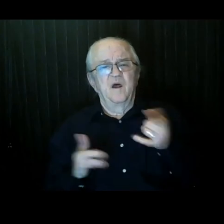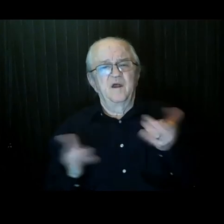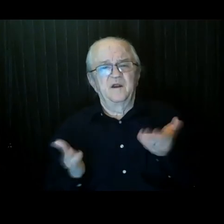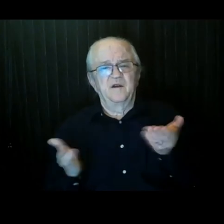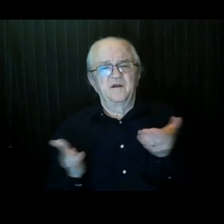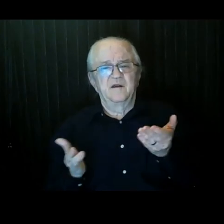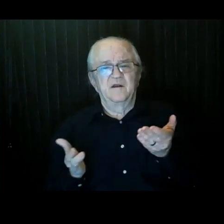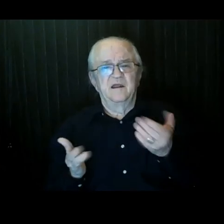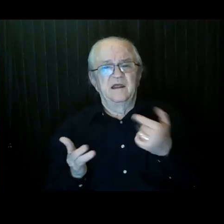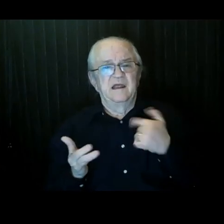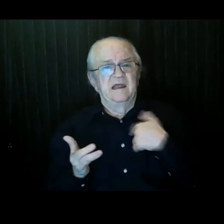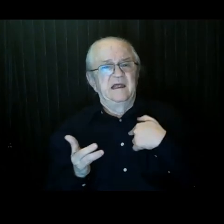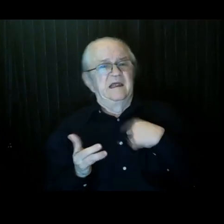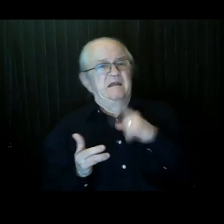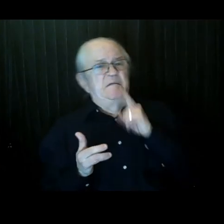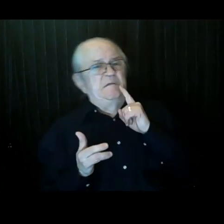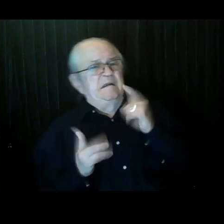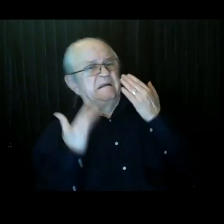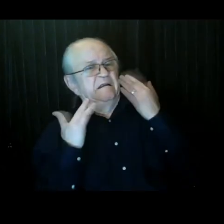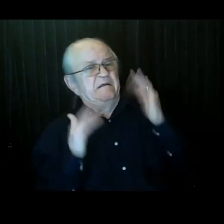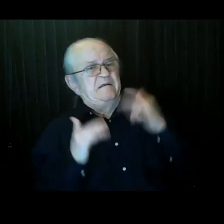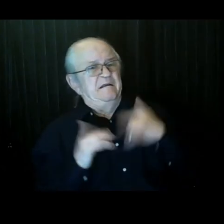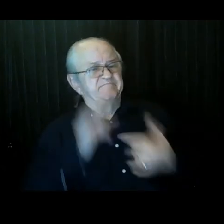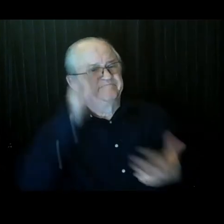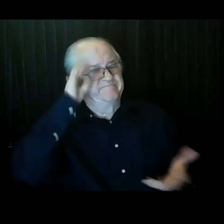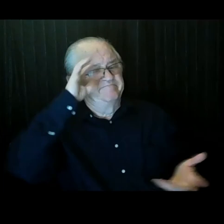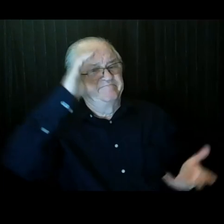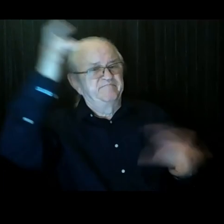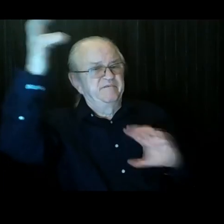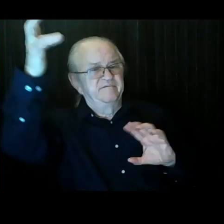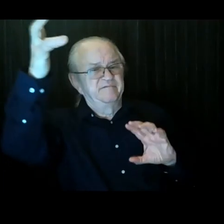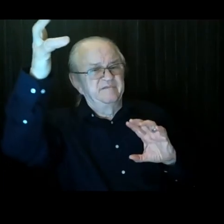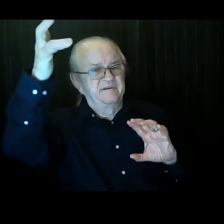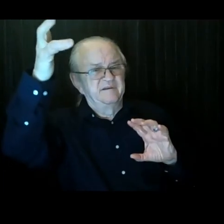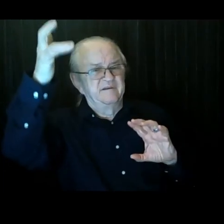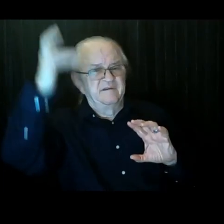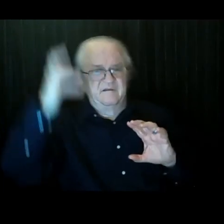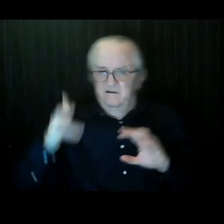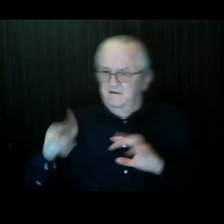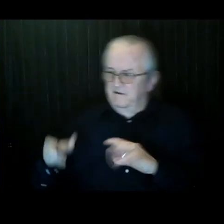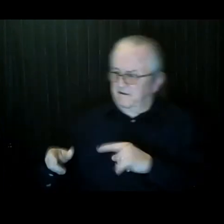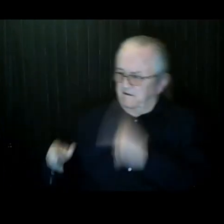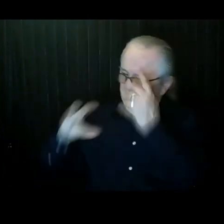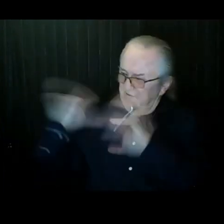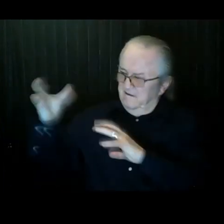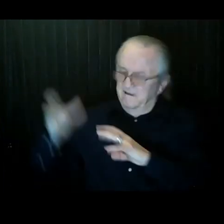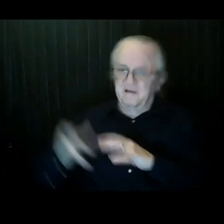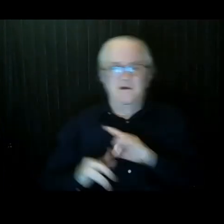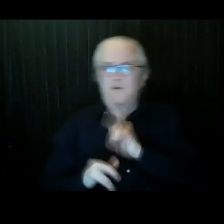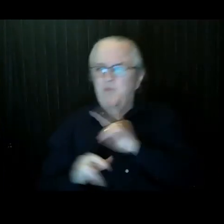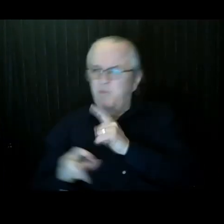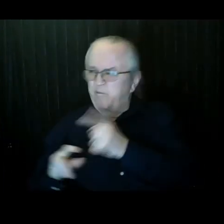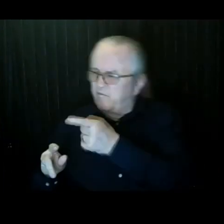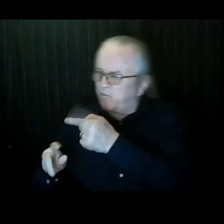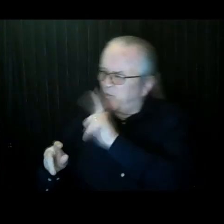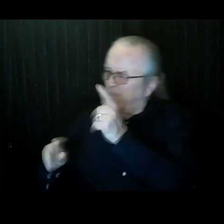I said, "I really don't know. I'm kind of lost." He said, "You're lost?" He said, "Where are you from?" And I said, "Well, I'm from Texas." And he